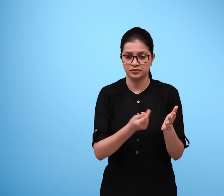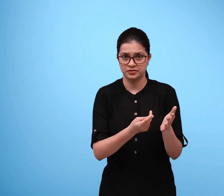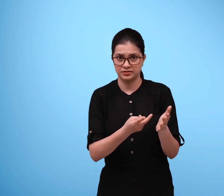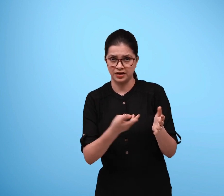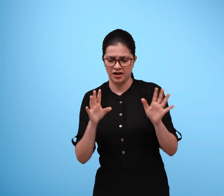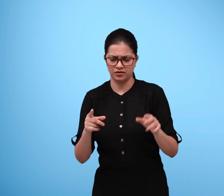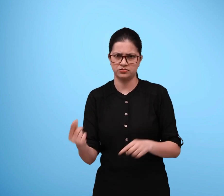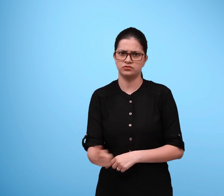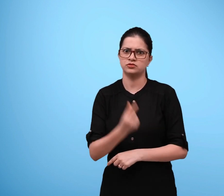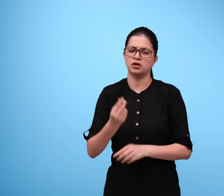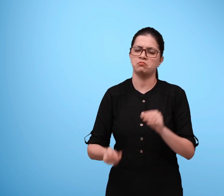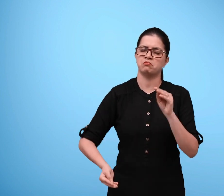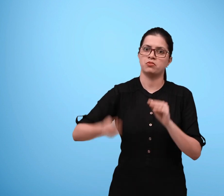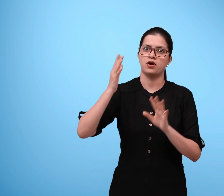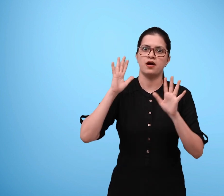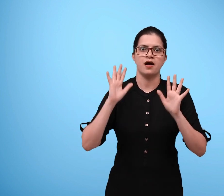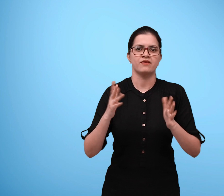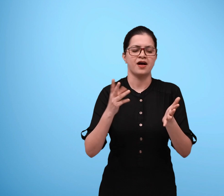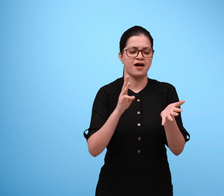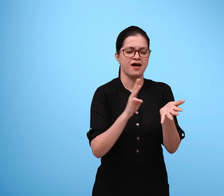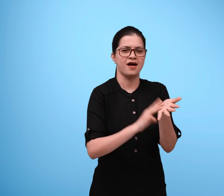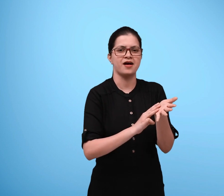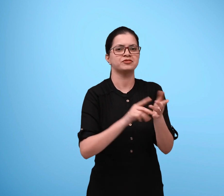We use a meter scale for measuring length.